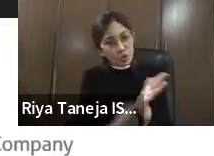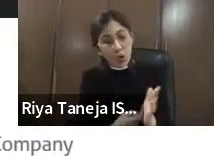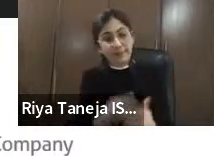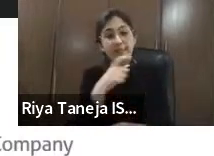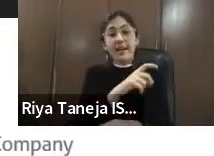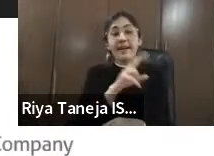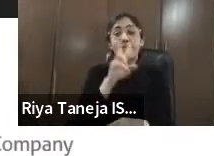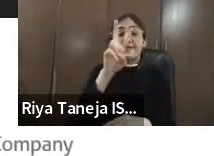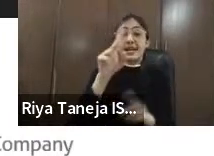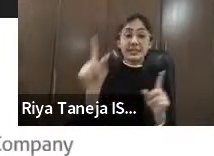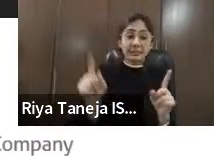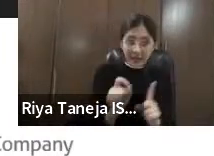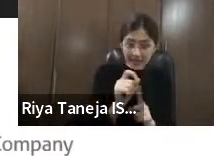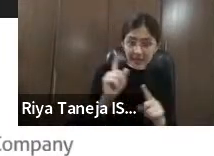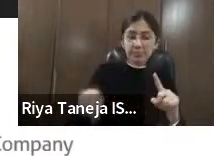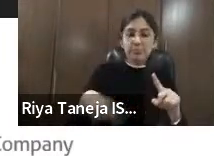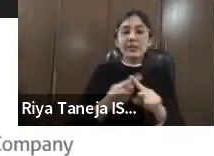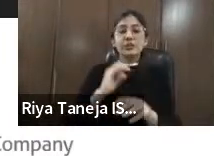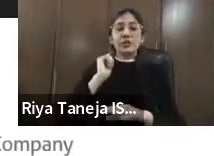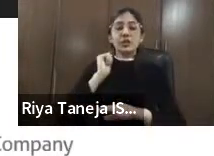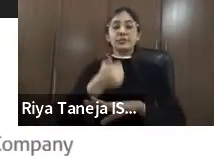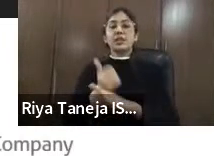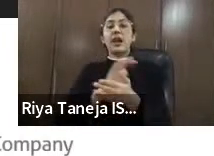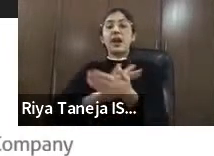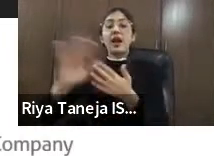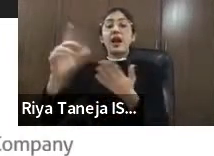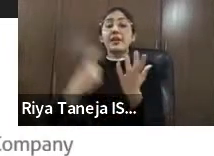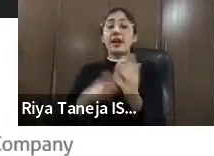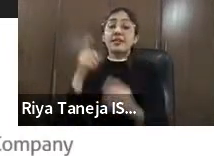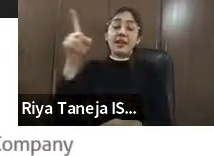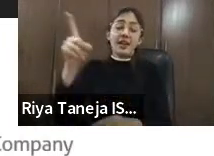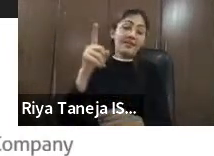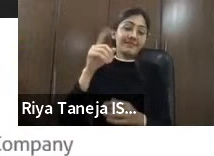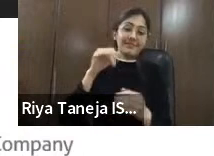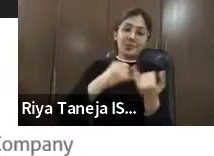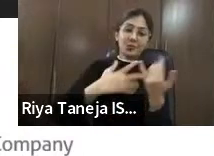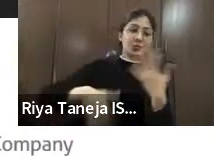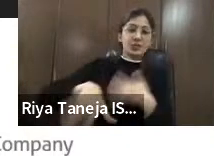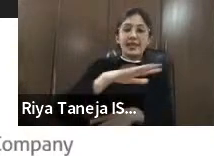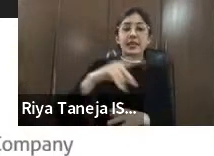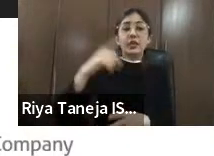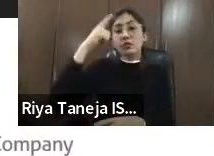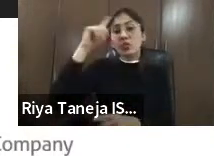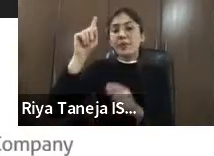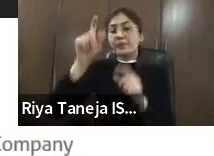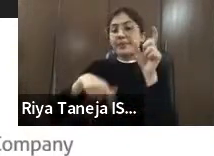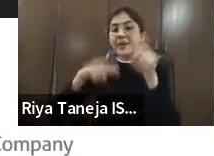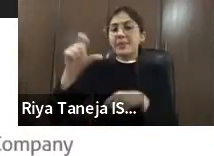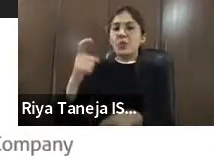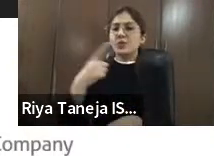Haryana Welfare Society for Persons with Speech and Hearing Impairment.